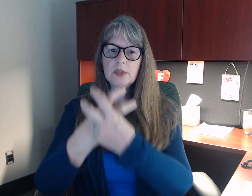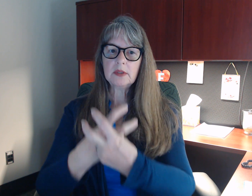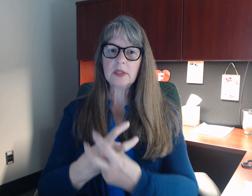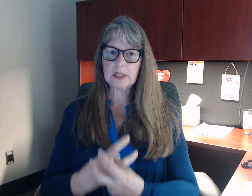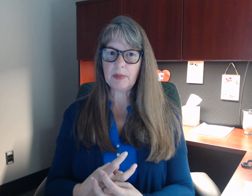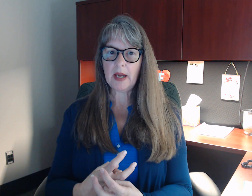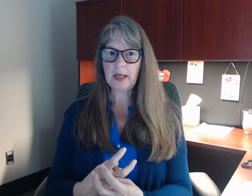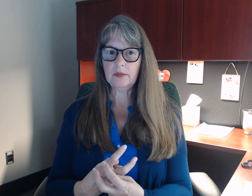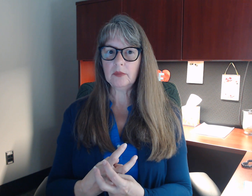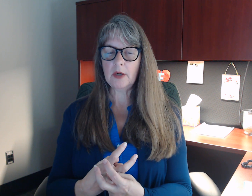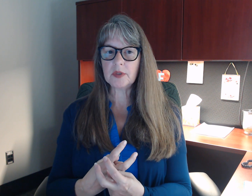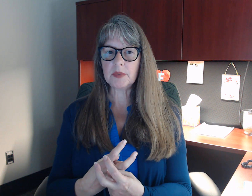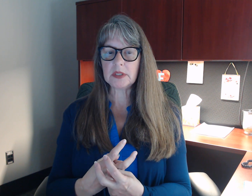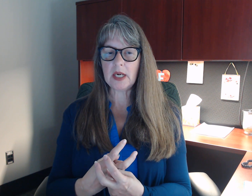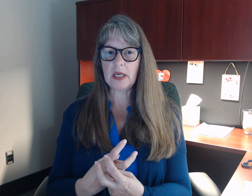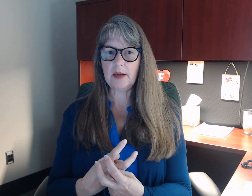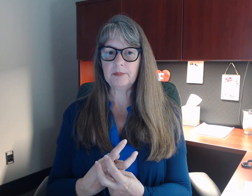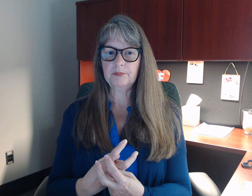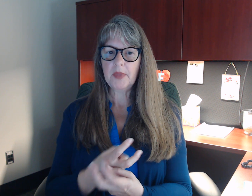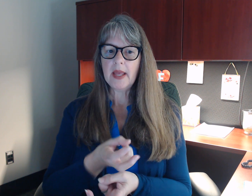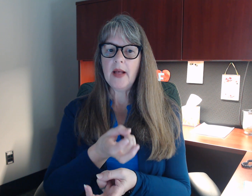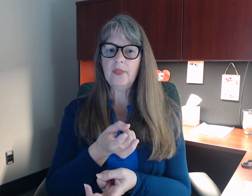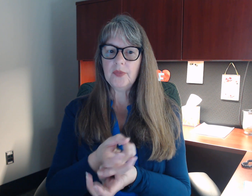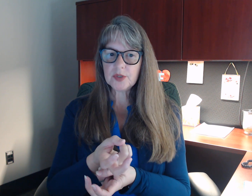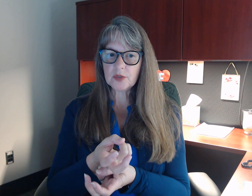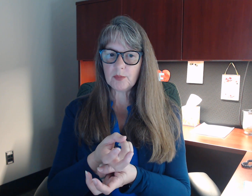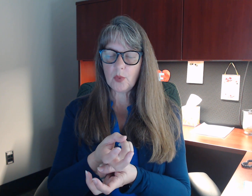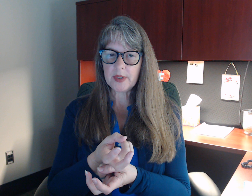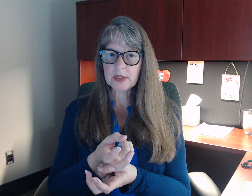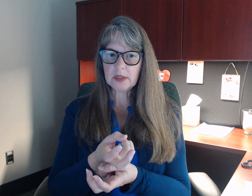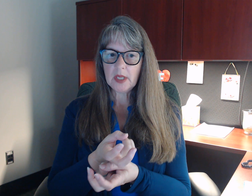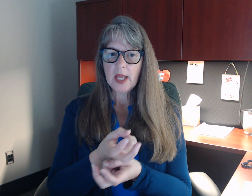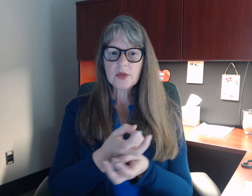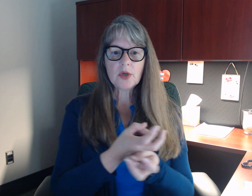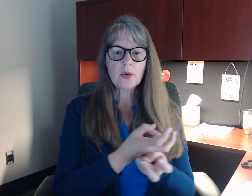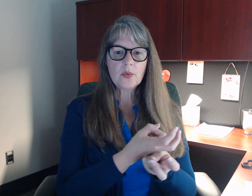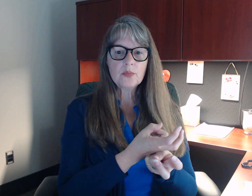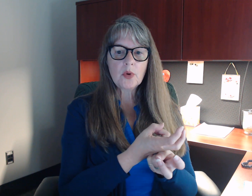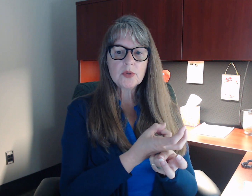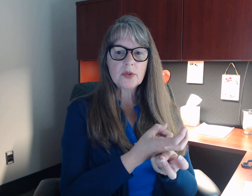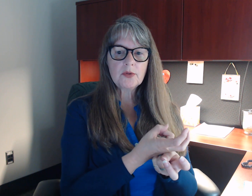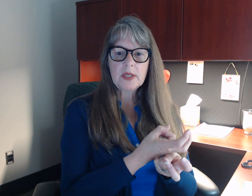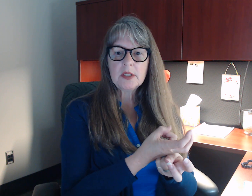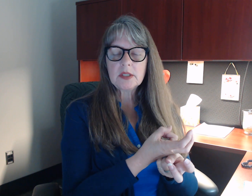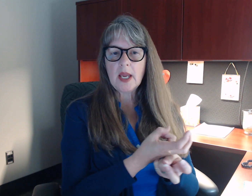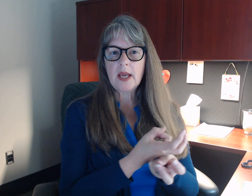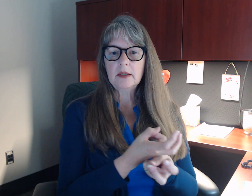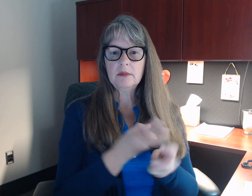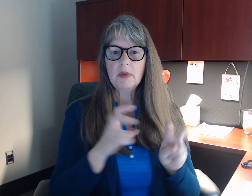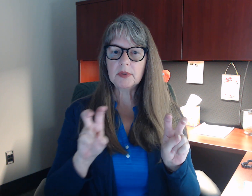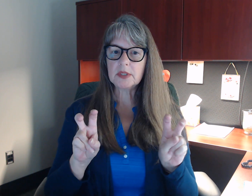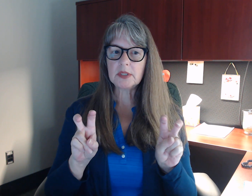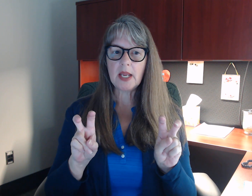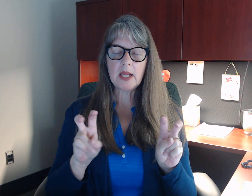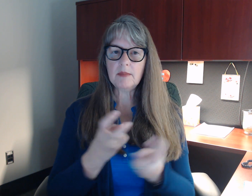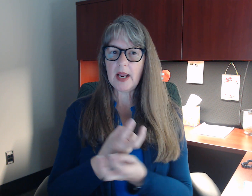the spine, right? Someone's standing up. And this is for poison. So those are the things that, remember, it's the same hand